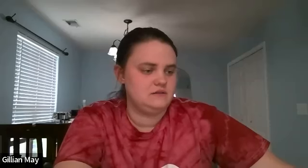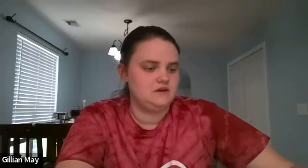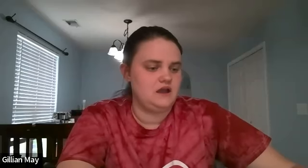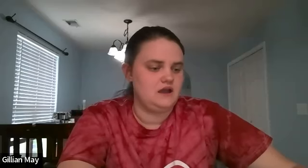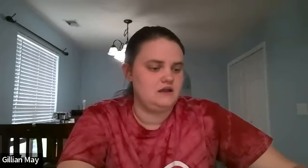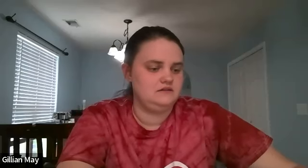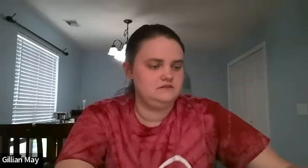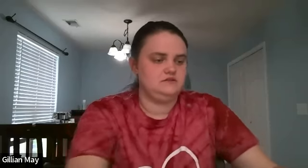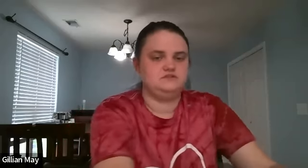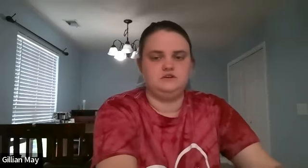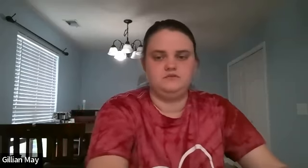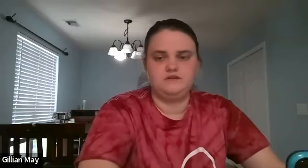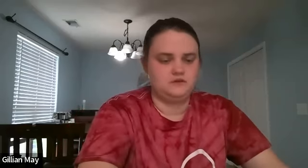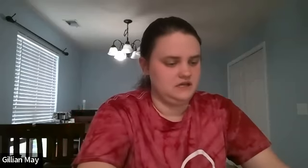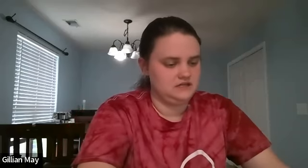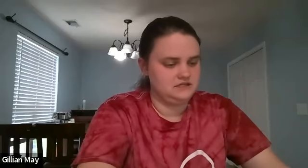to add those two before I forget.